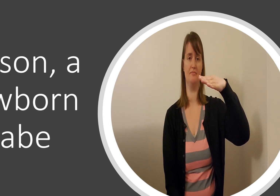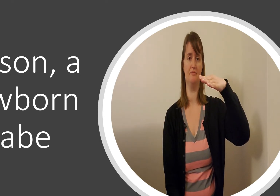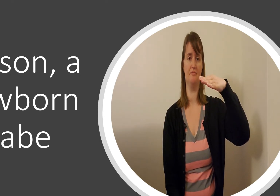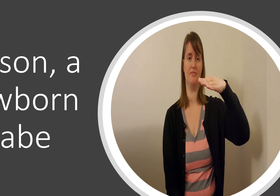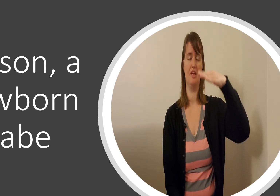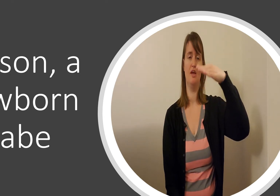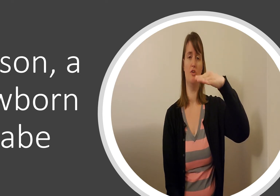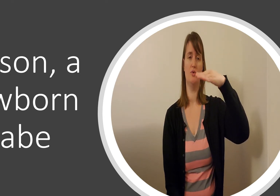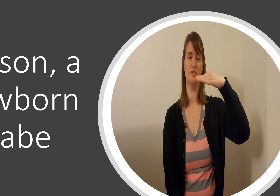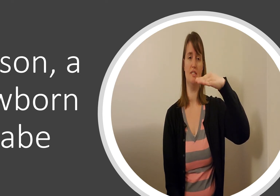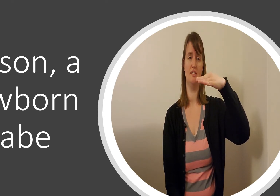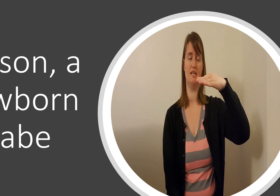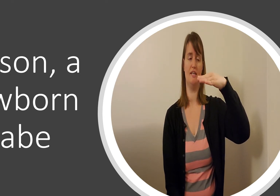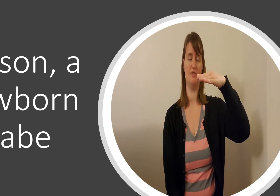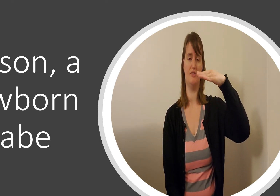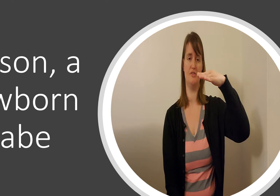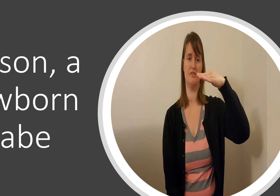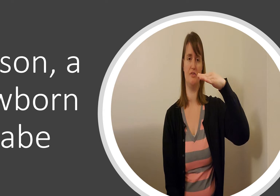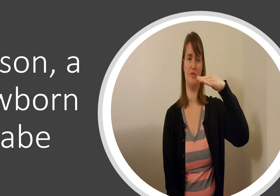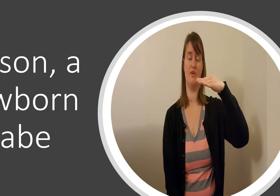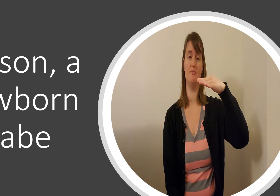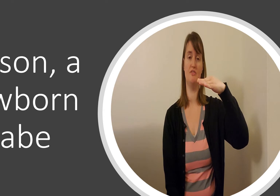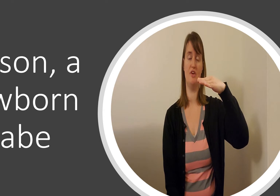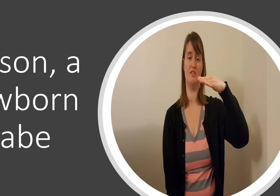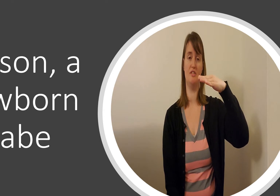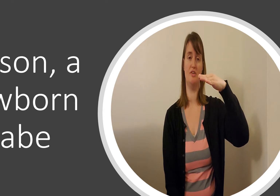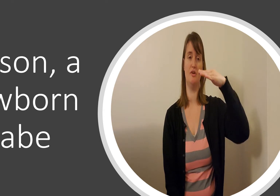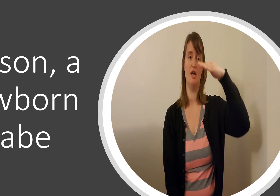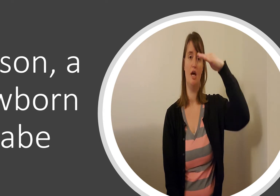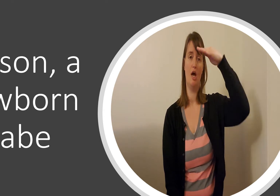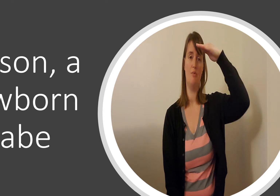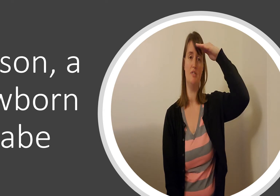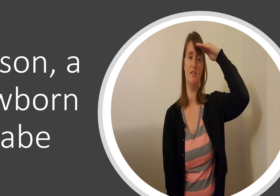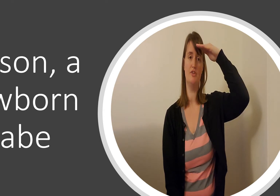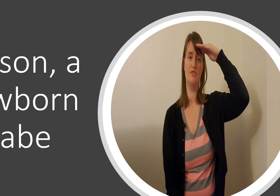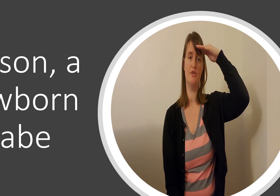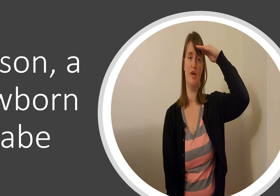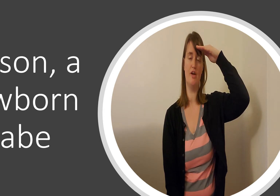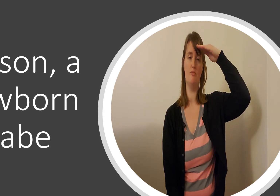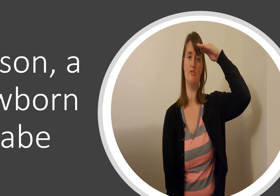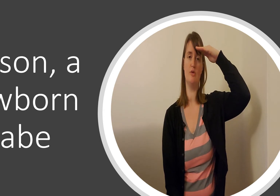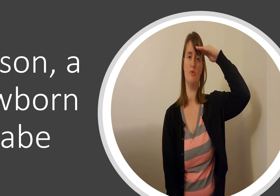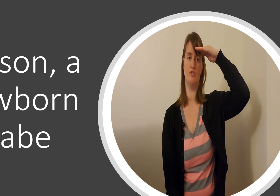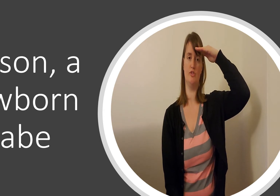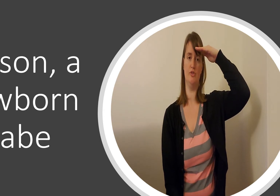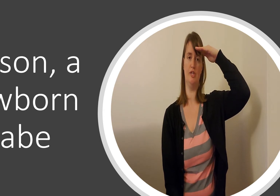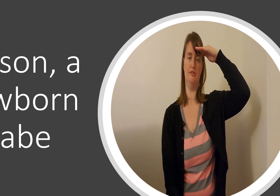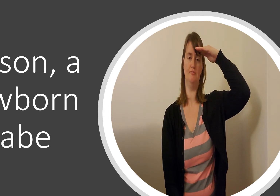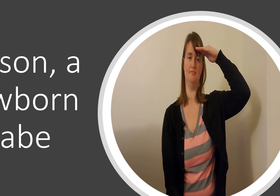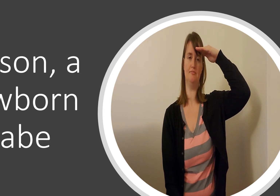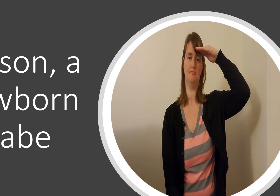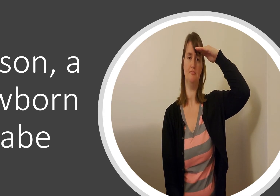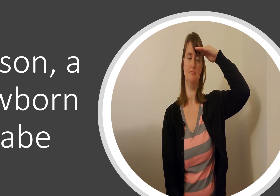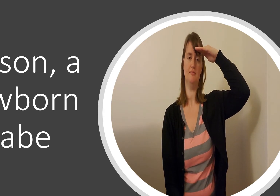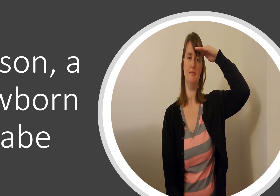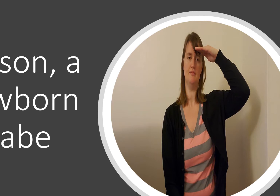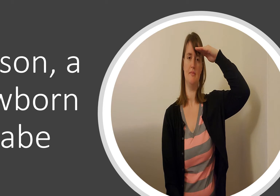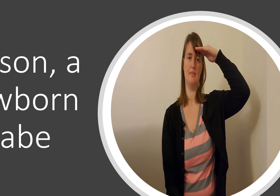together, towards its side, so the thumb is facing you, and we touch our forehead, almost like we're saluting.